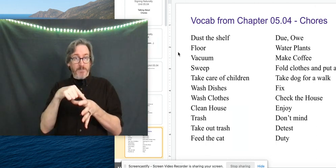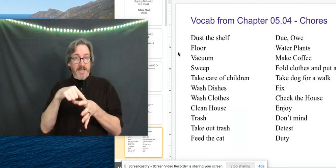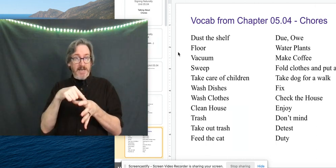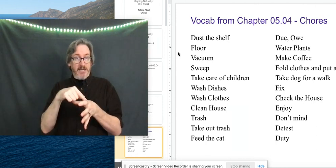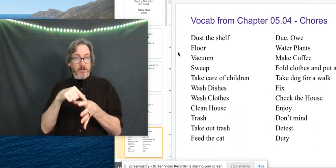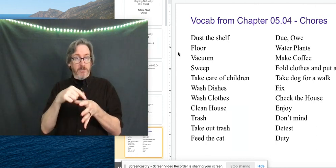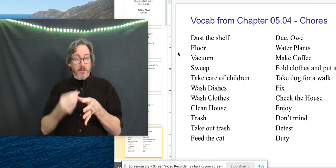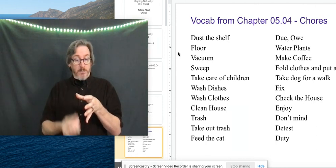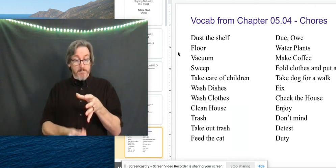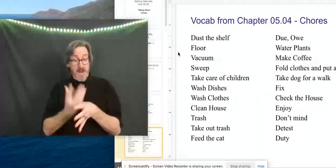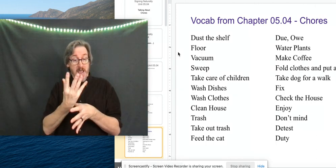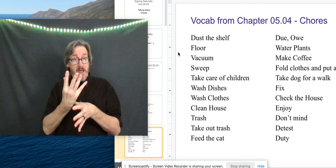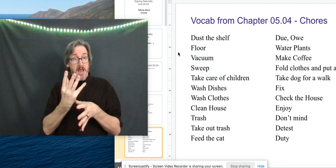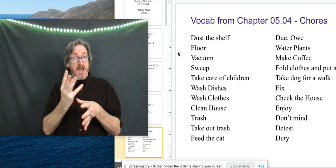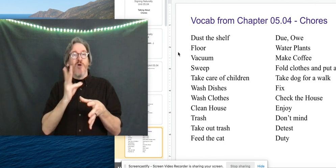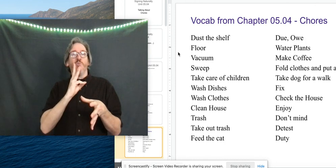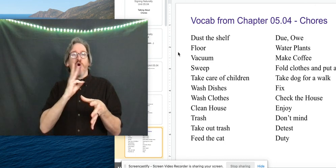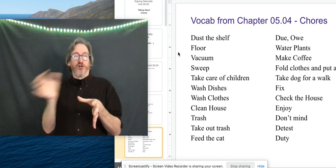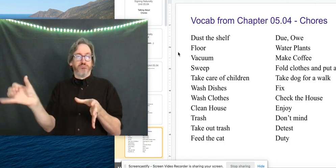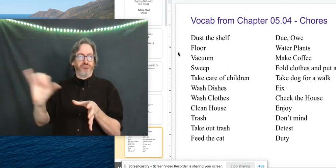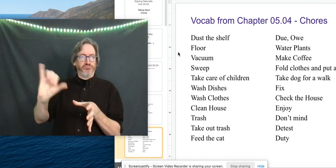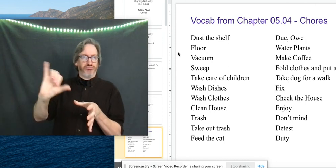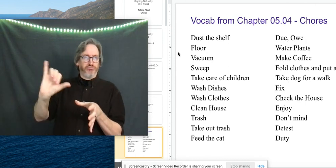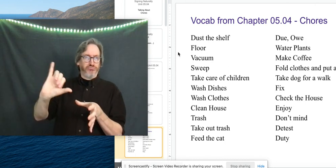set up the plant here.